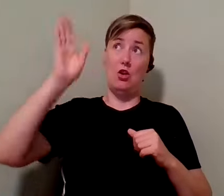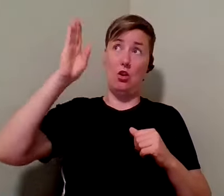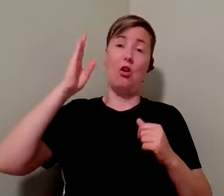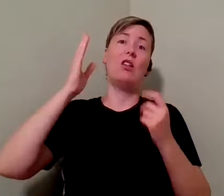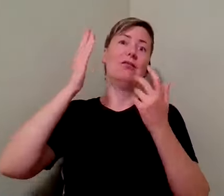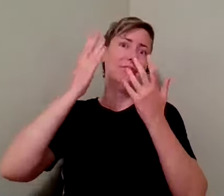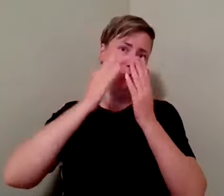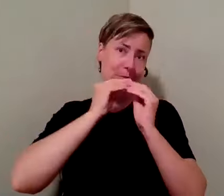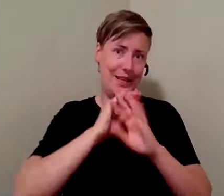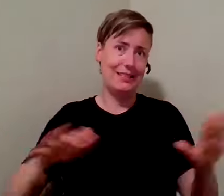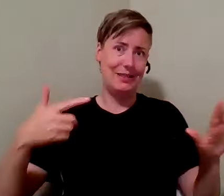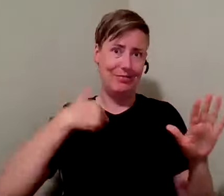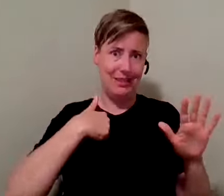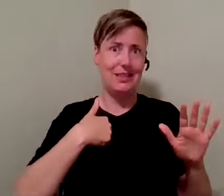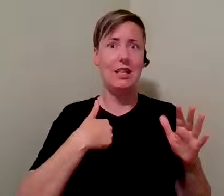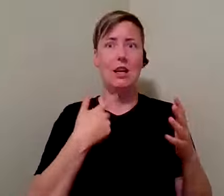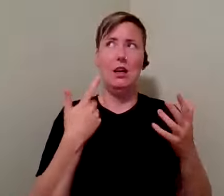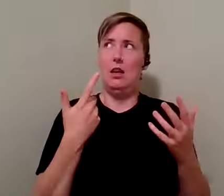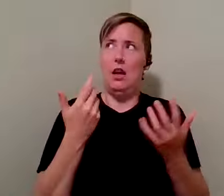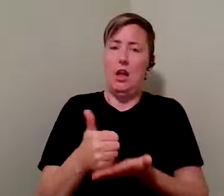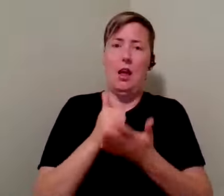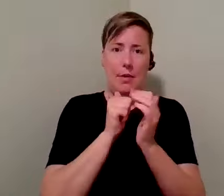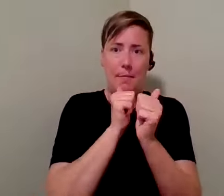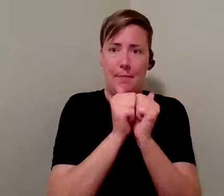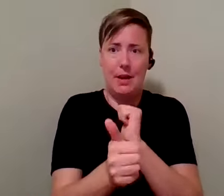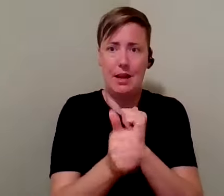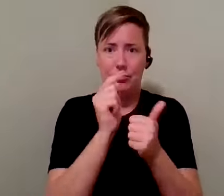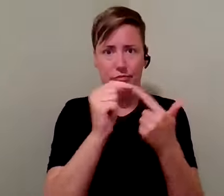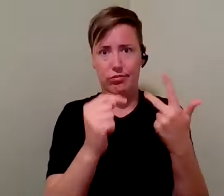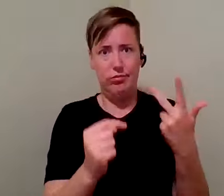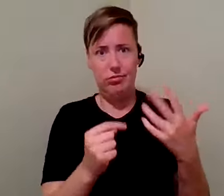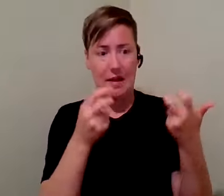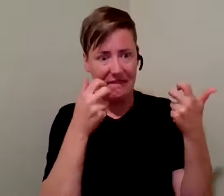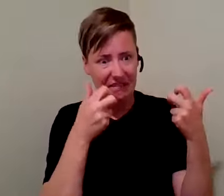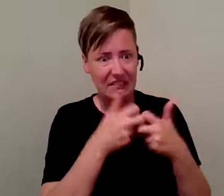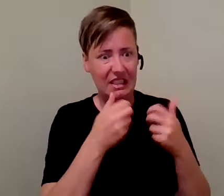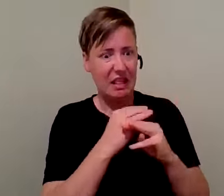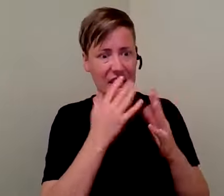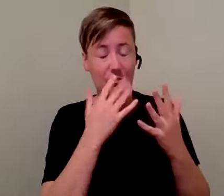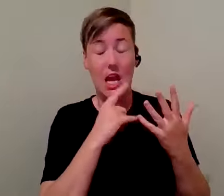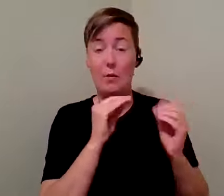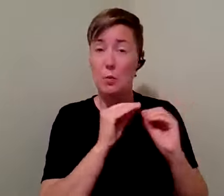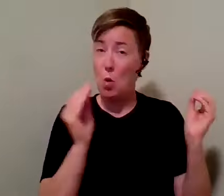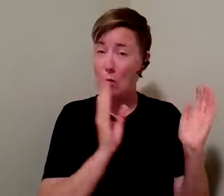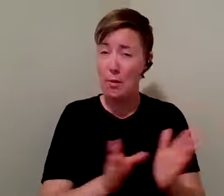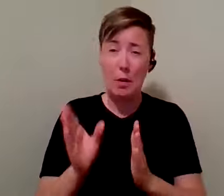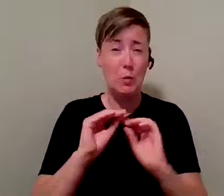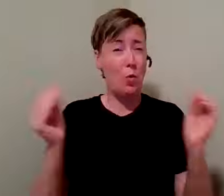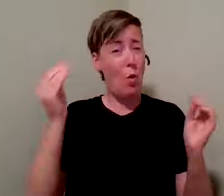would miraculously pass all these exotic subjects, even though I had no knowledge and no preparation for it. But a week